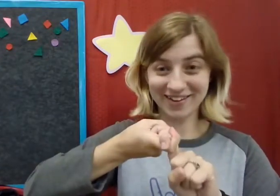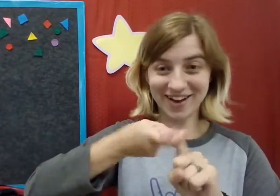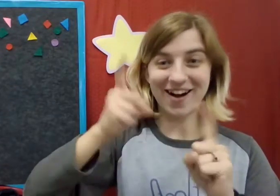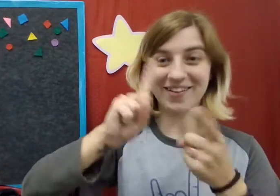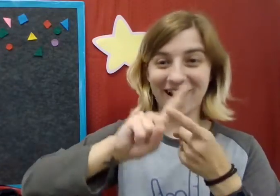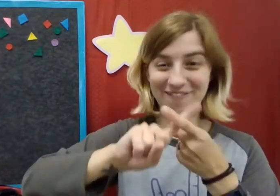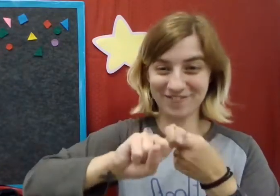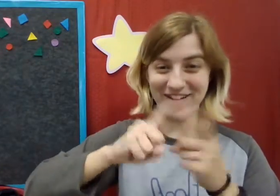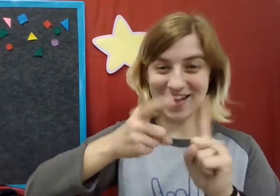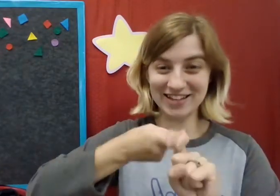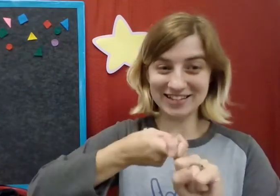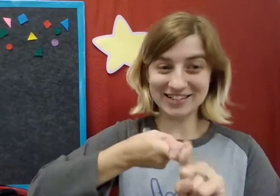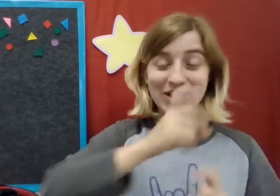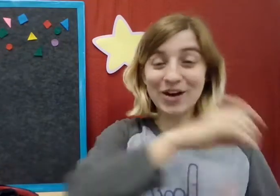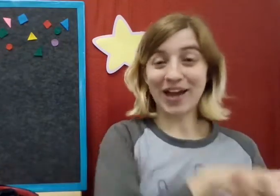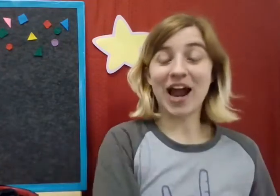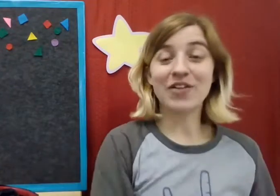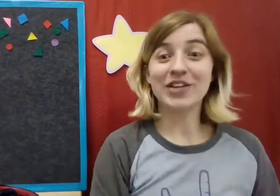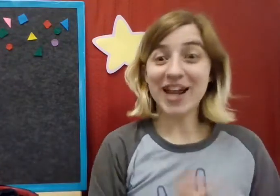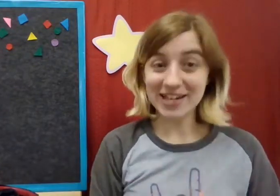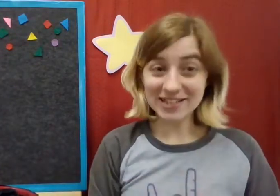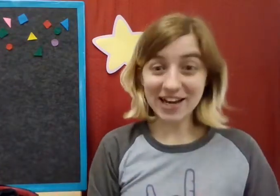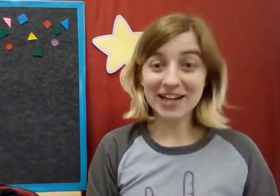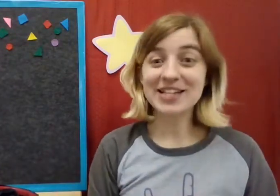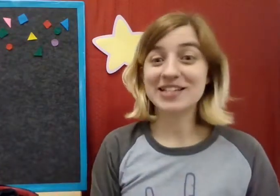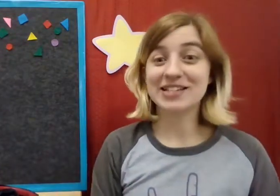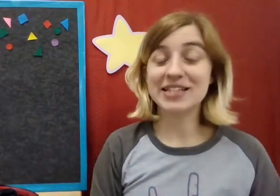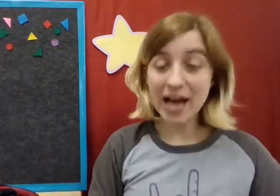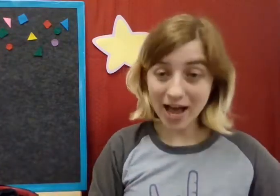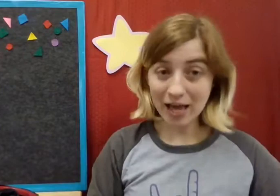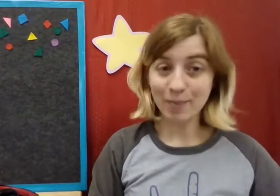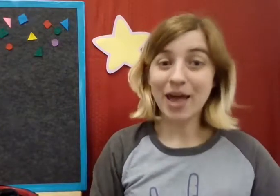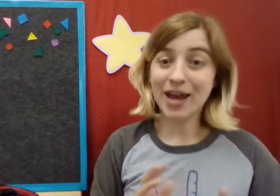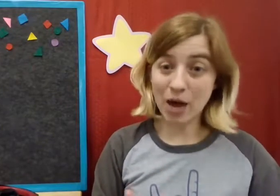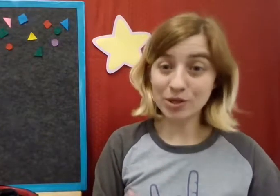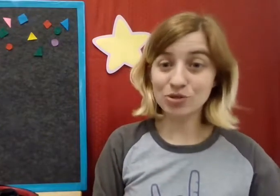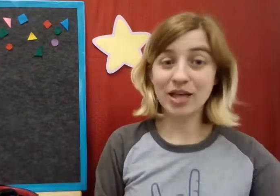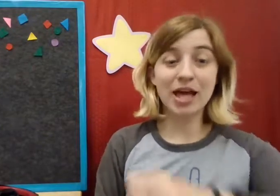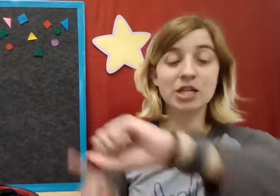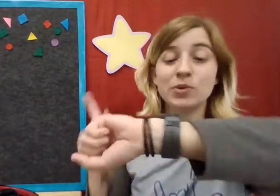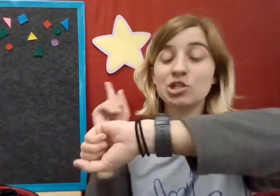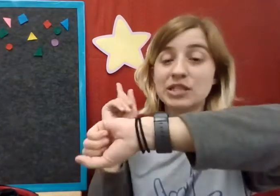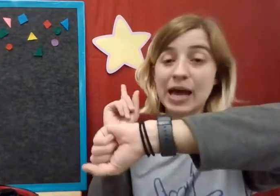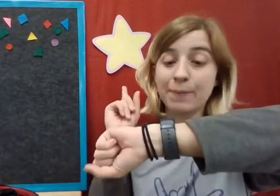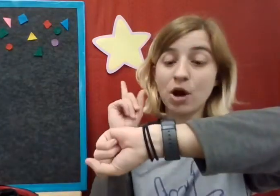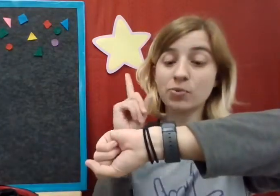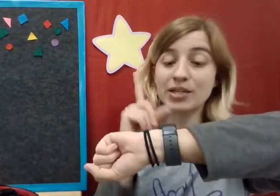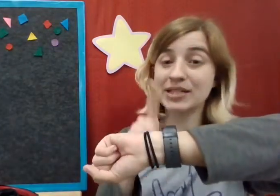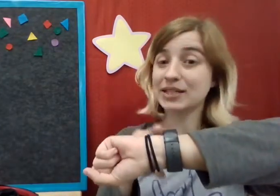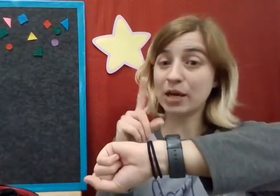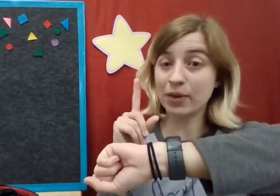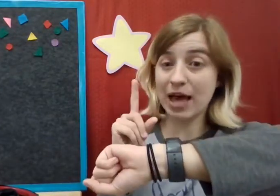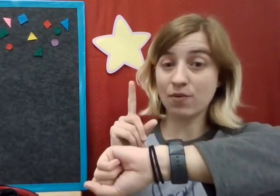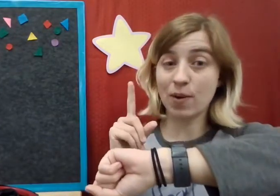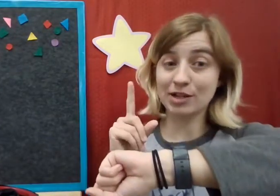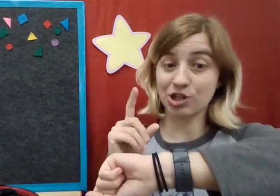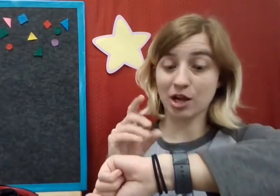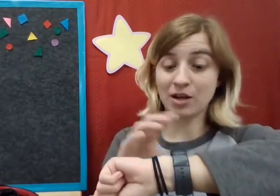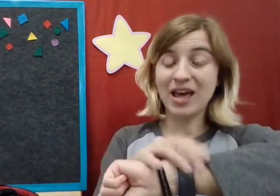All right, friends. Okay, and then the next sign is time. And how we do that is we just tap our wrist like we have a watch on. And